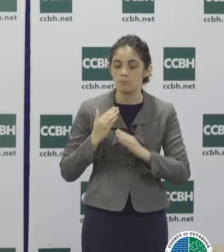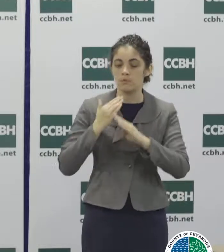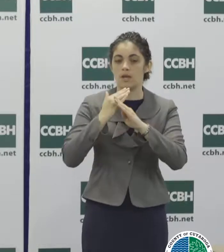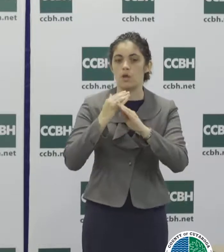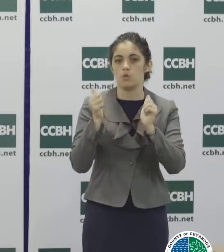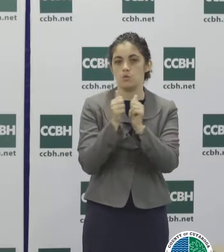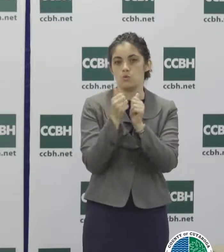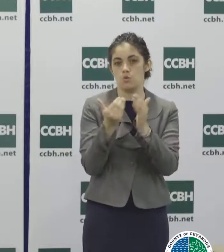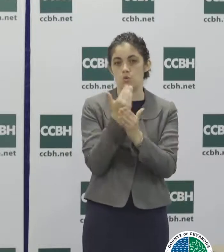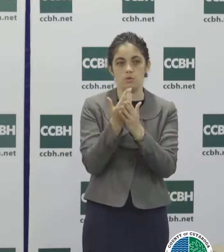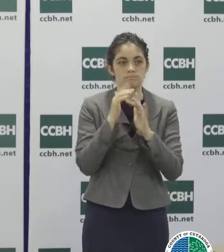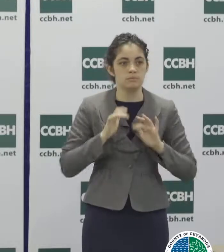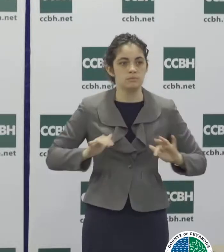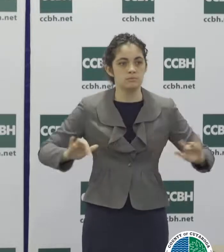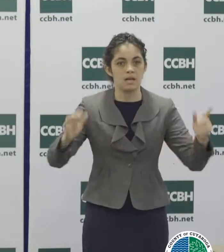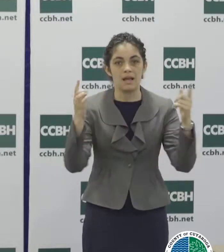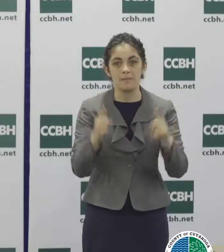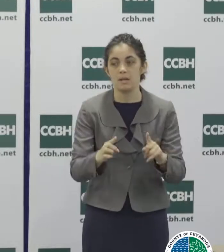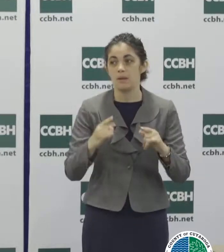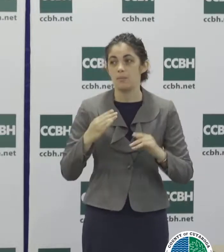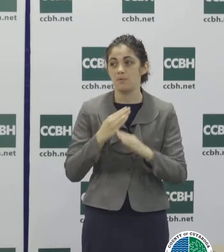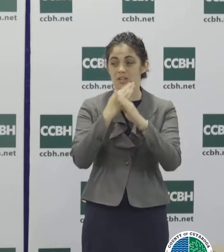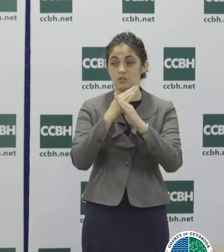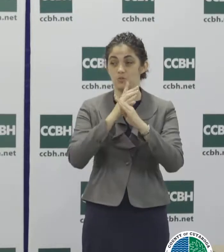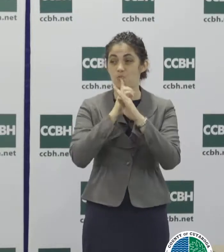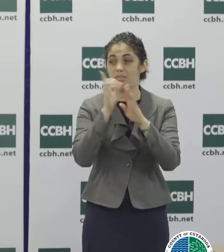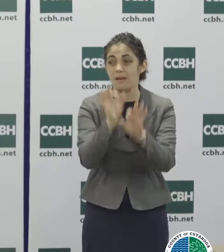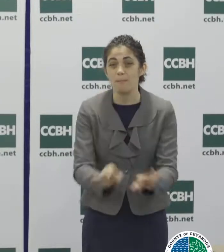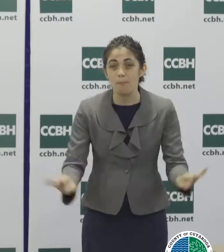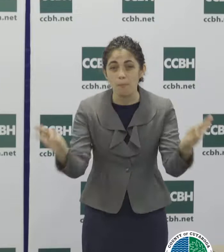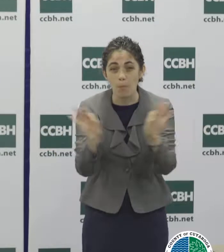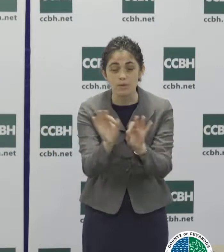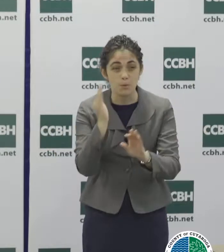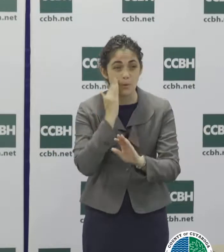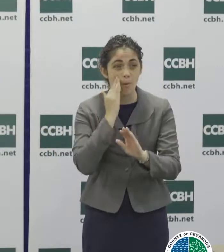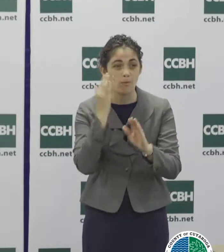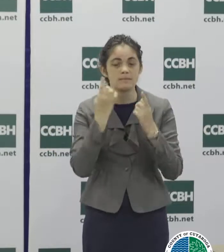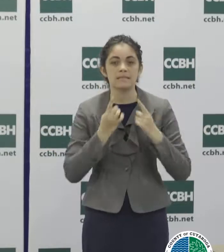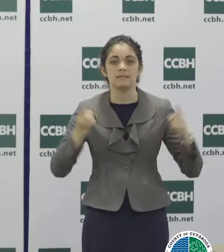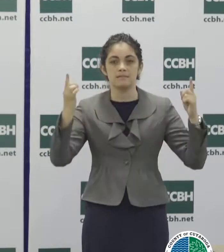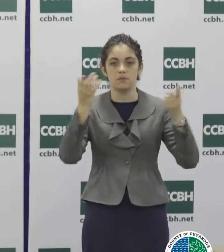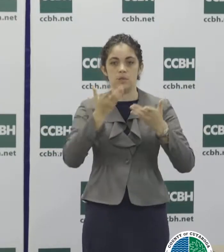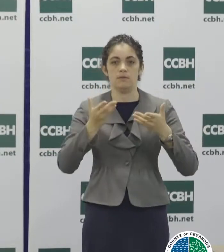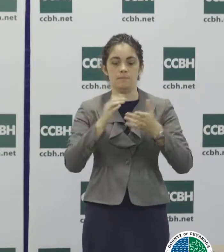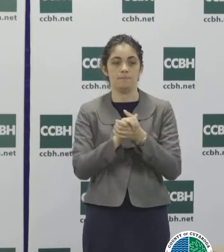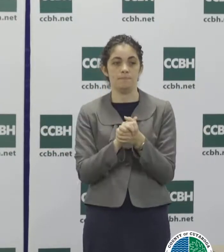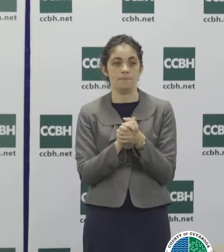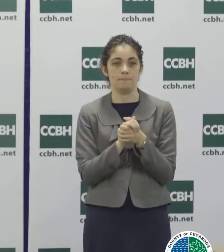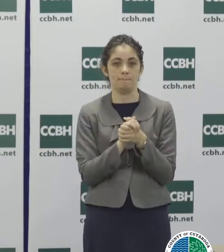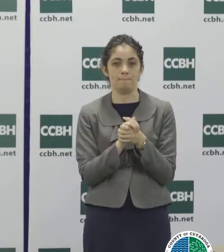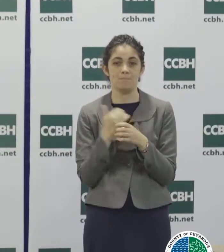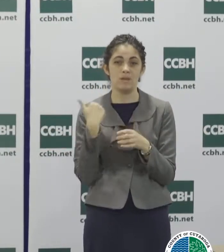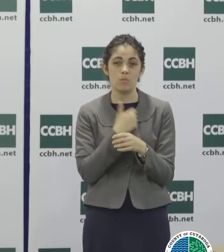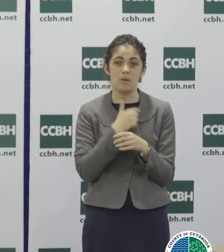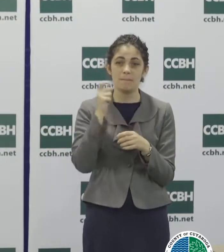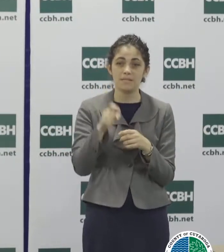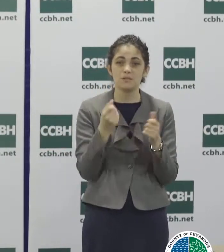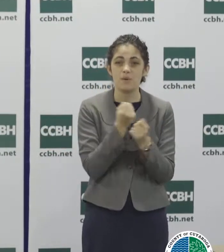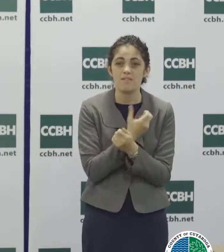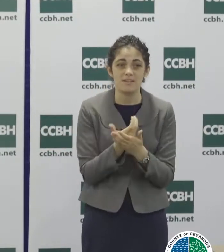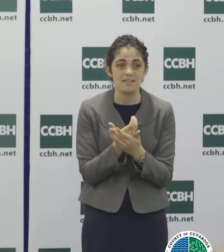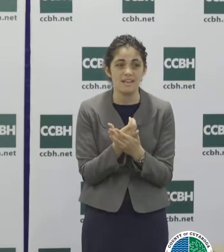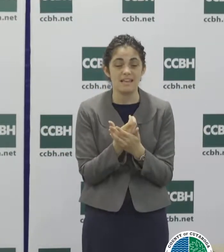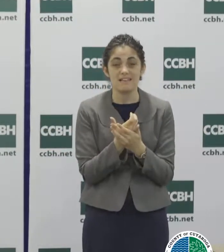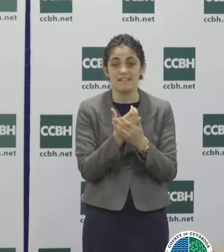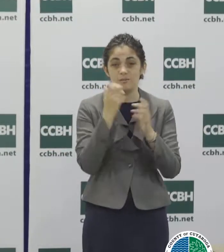new transmission. Prevention is the key to getting us all through this safely, and we've got to do every single person